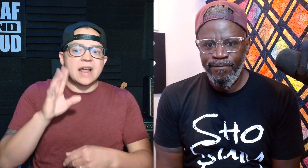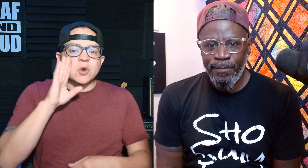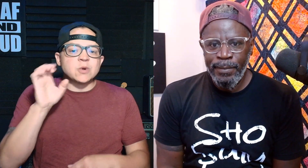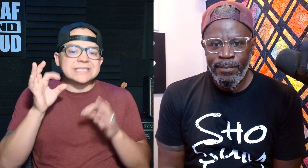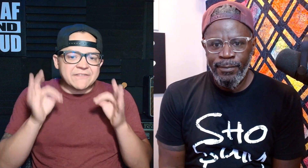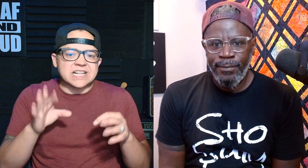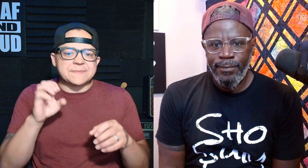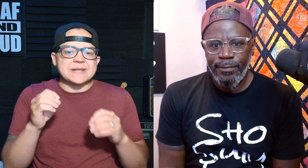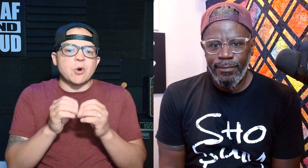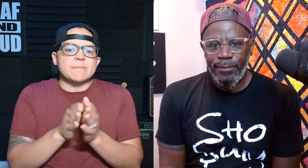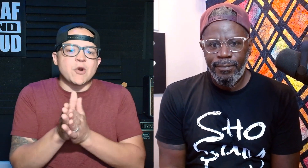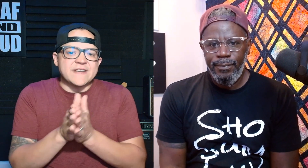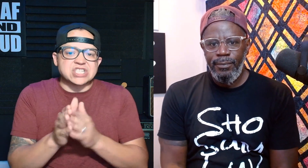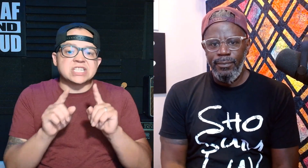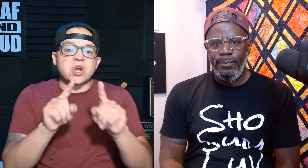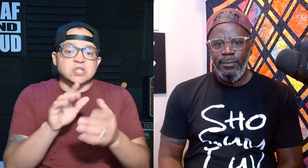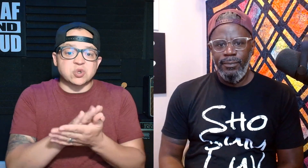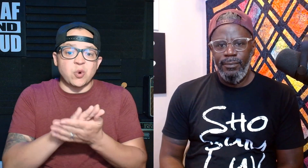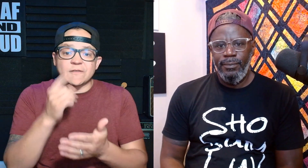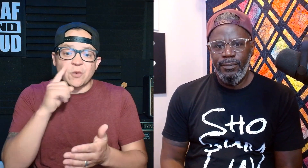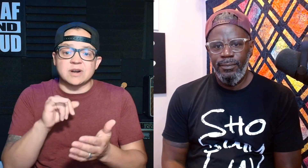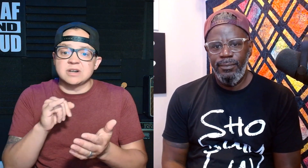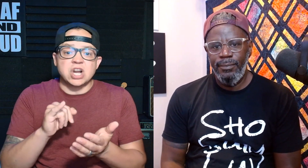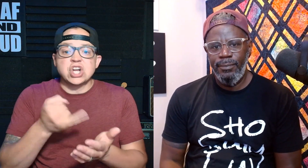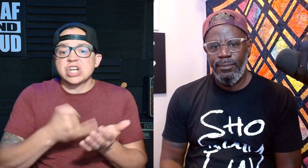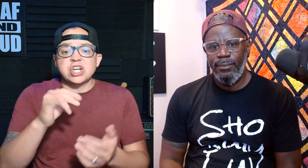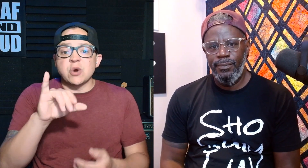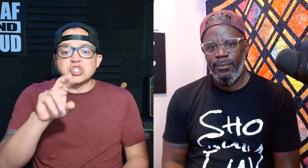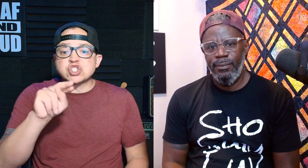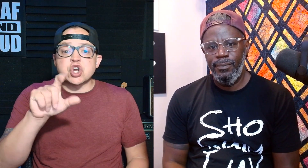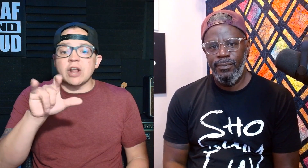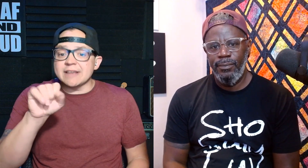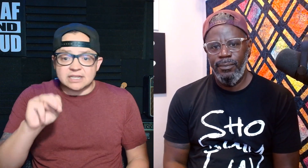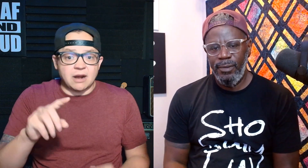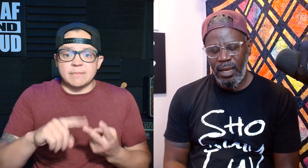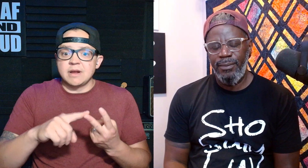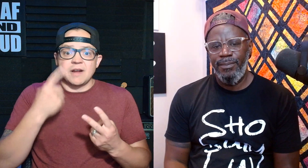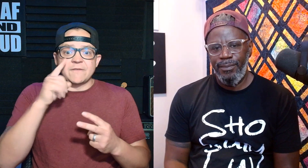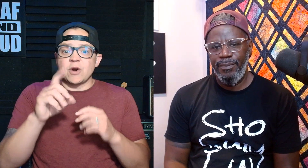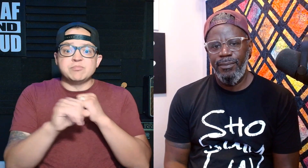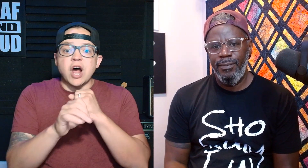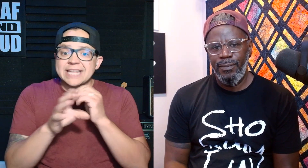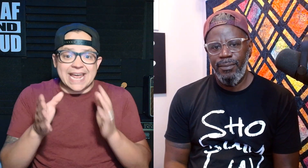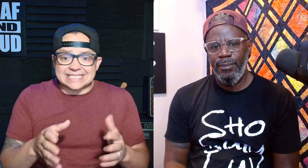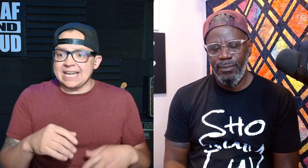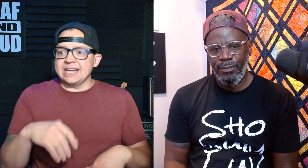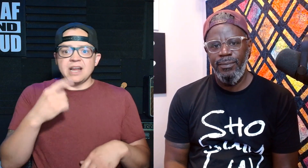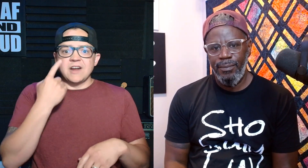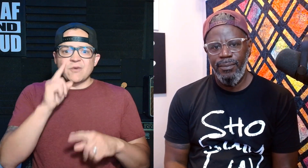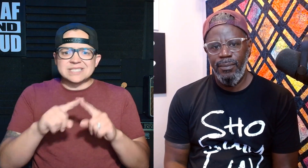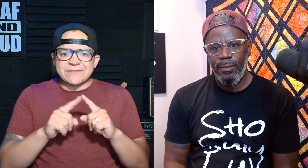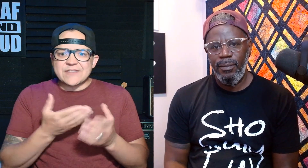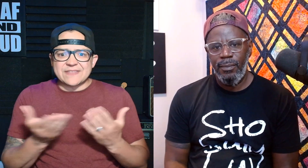generation, there will definitely be more motivation to go to school for, journalism, for